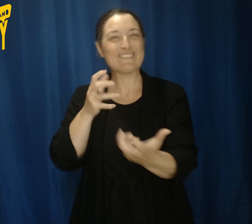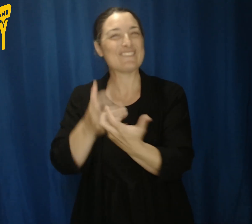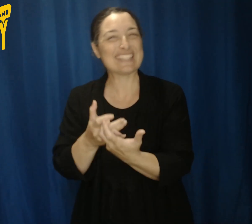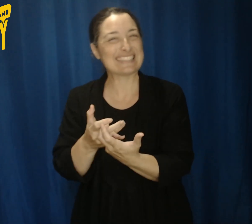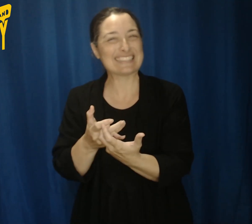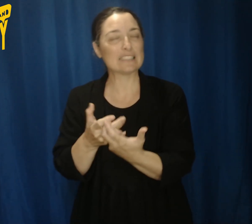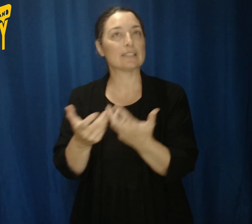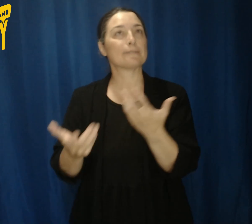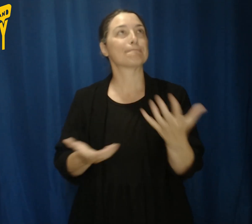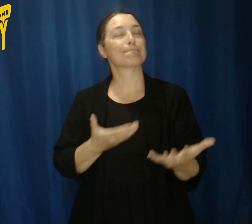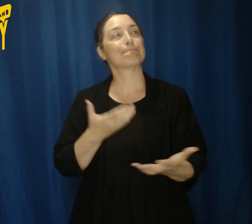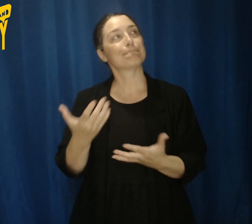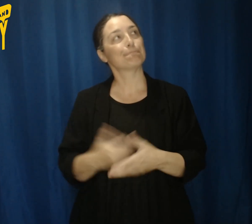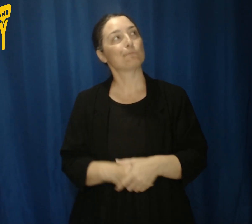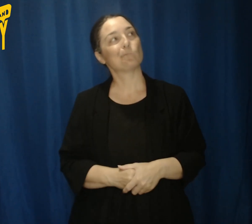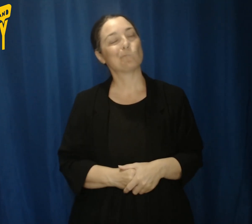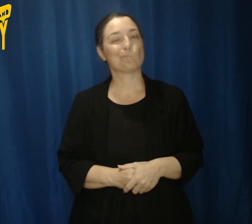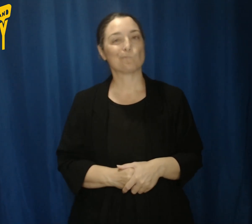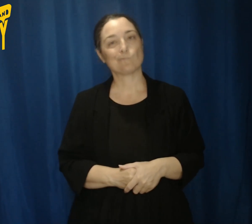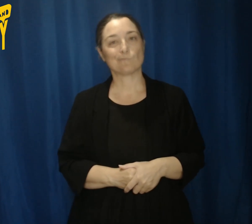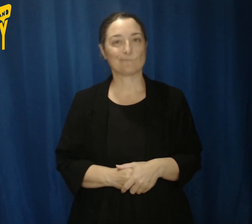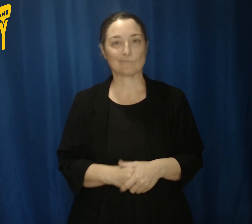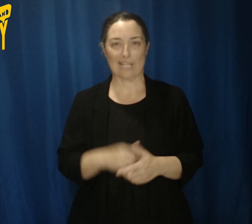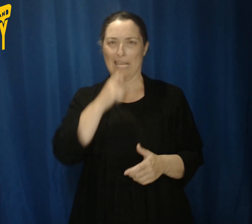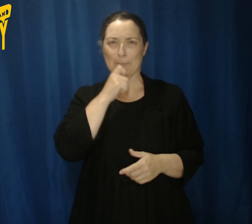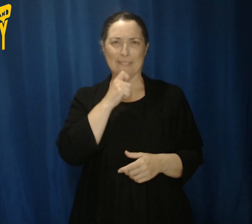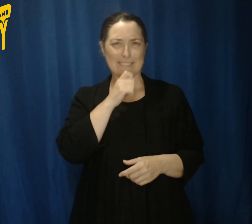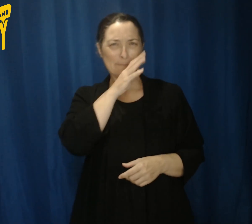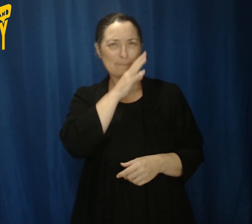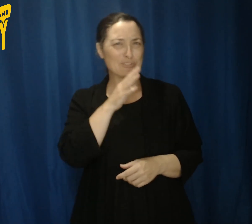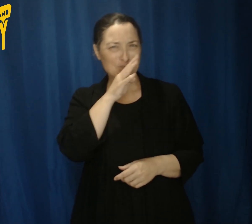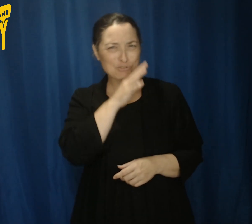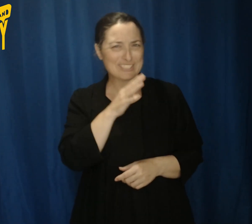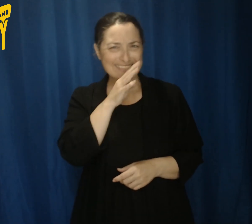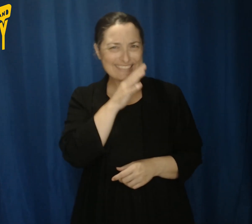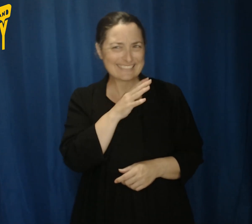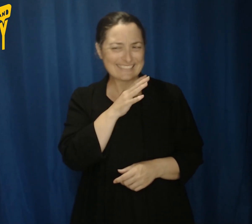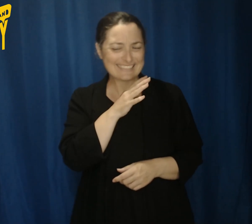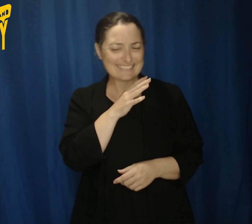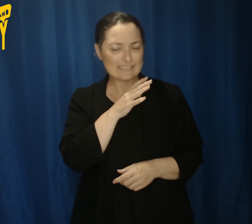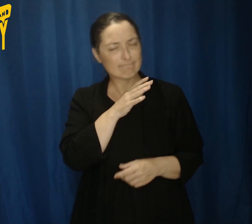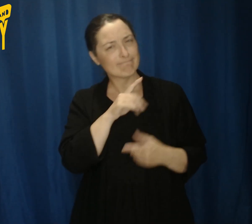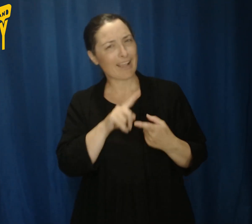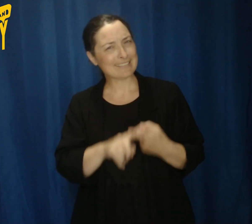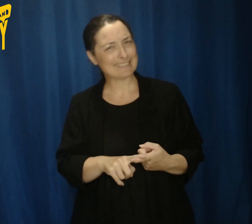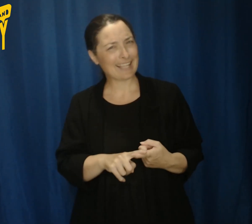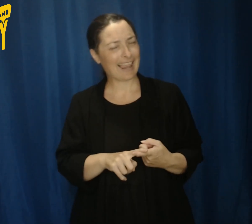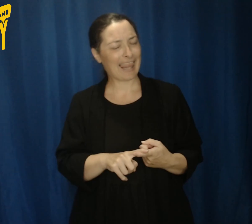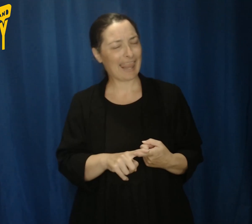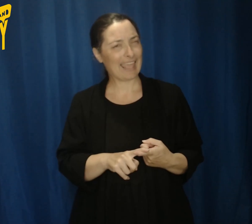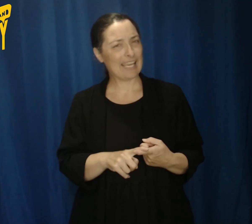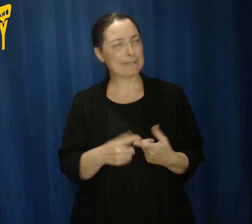guess it's a mystery that still stays with me, is how there was the